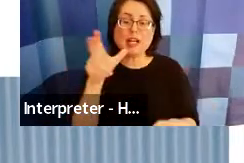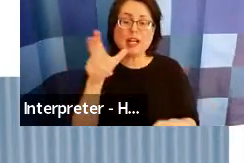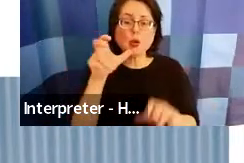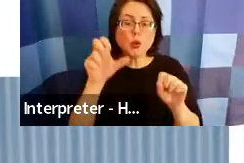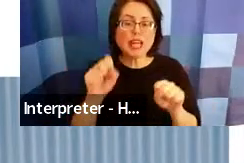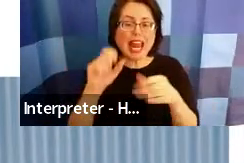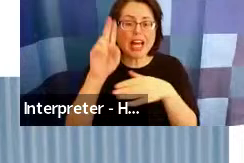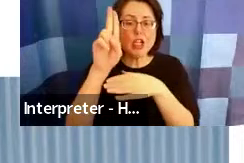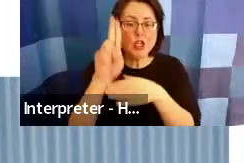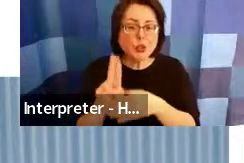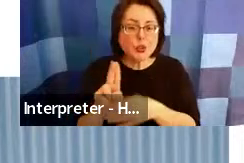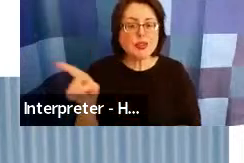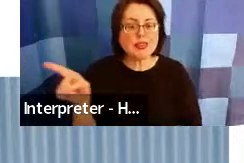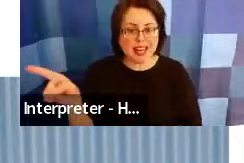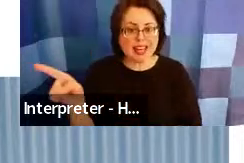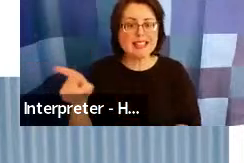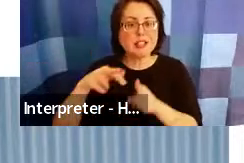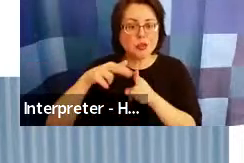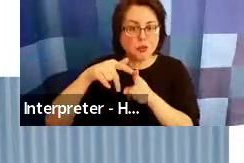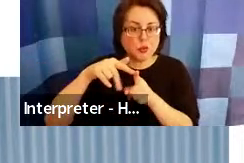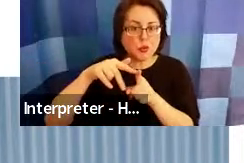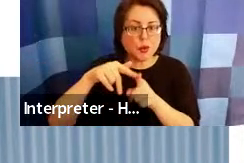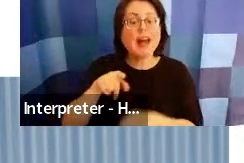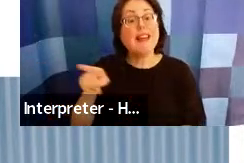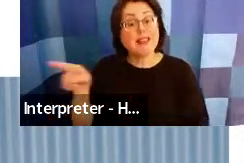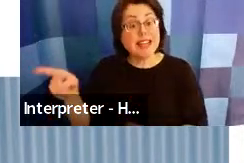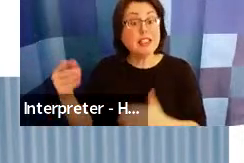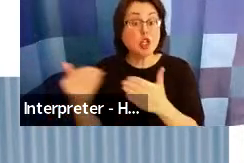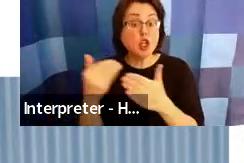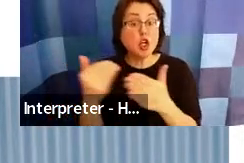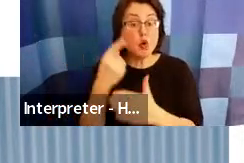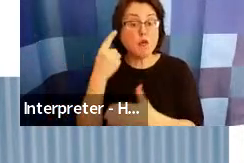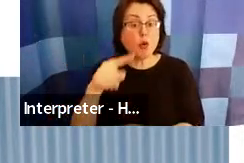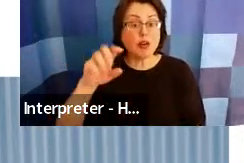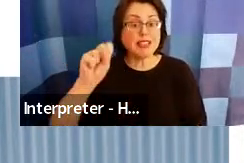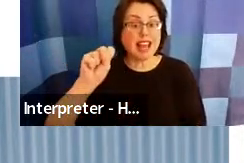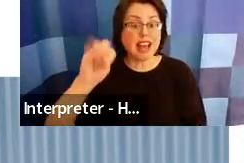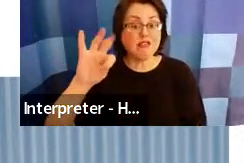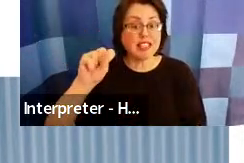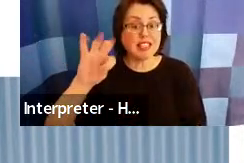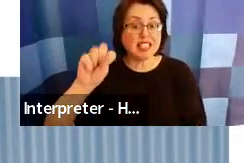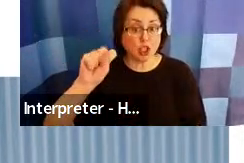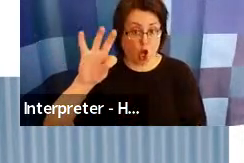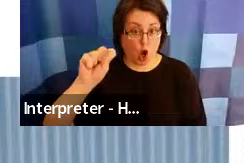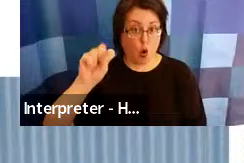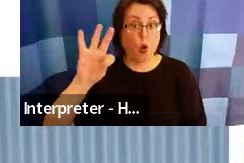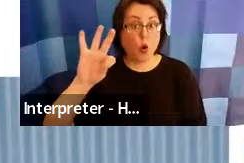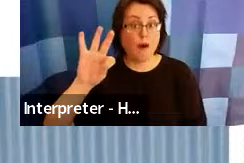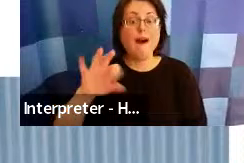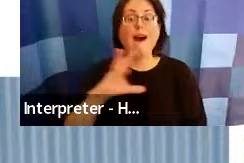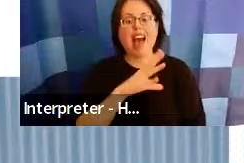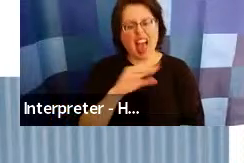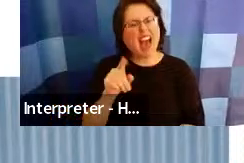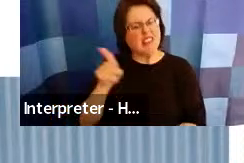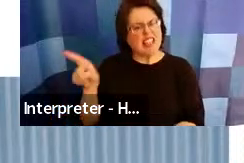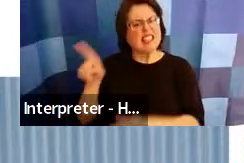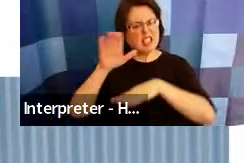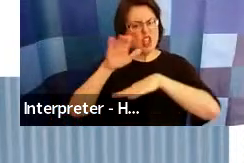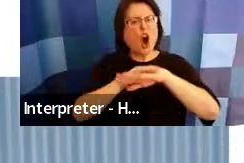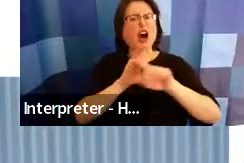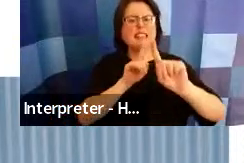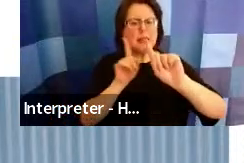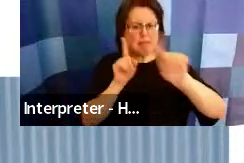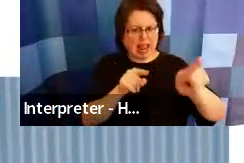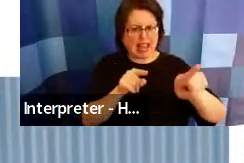micromobility. It's newly deployed in San Francisco, and it's an on-demand rental equivalent to the rest of the fleet, and it's planned for